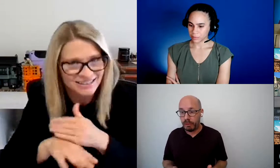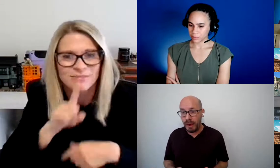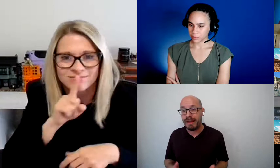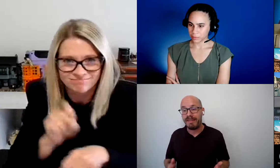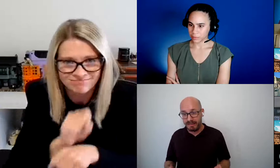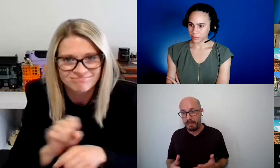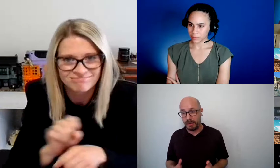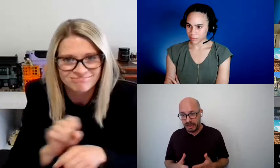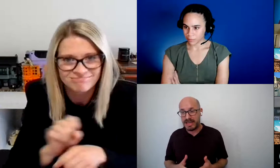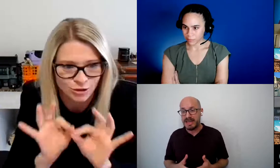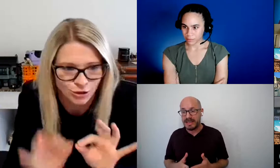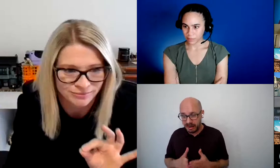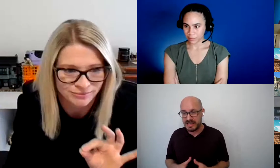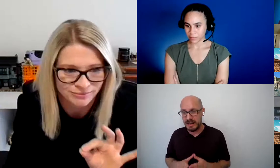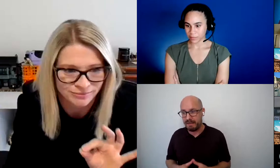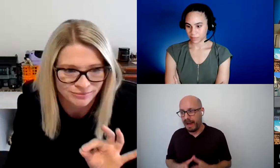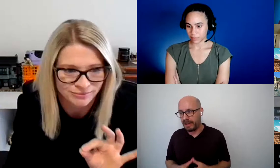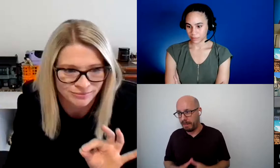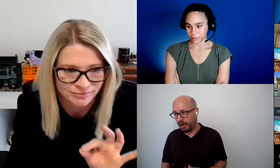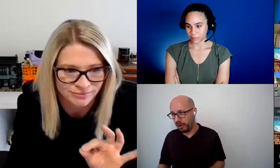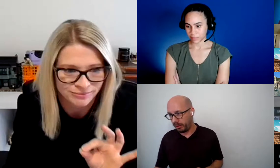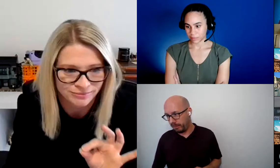So accessibility does in fact matter.